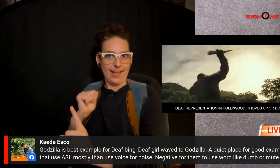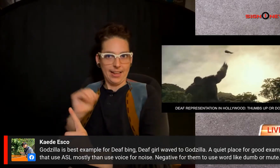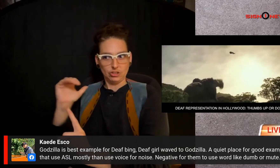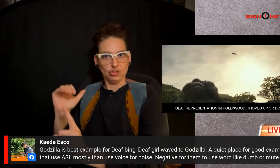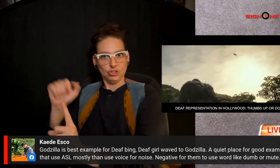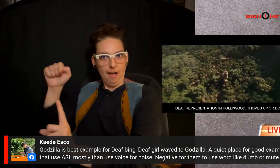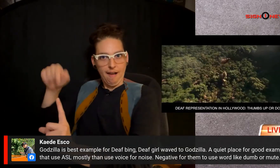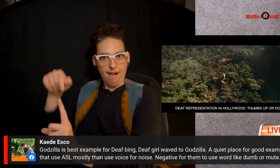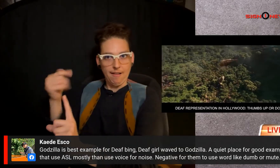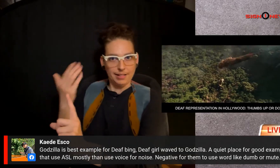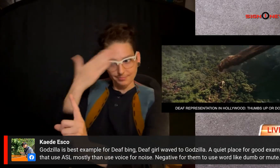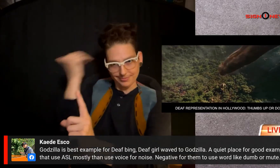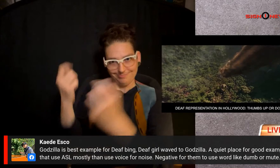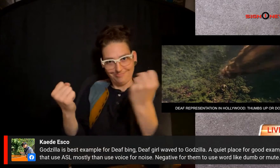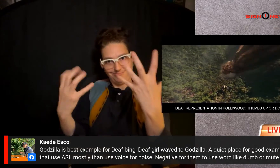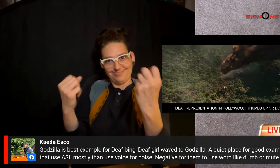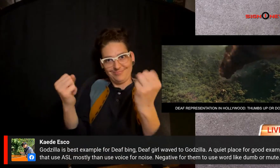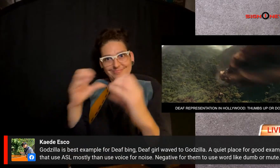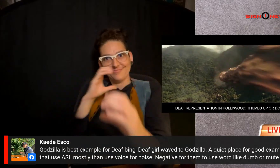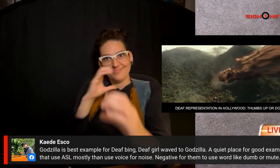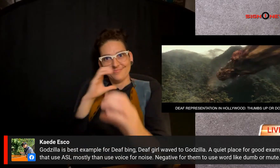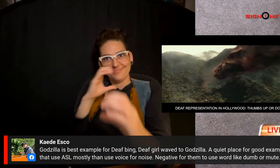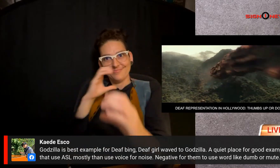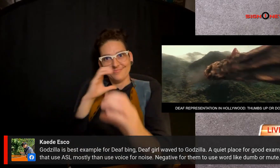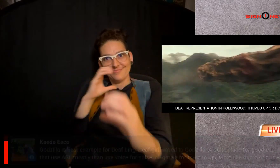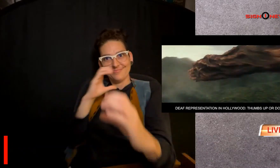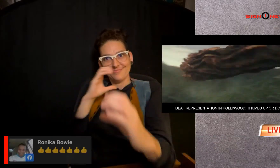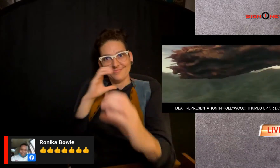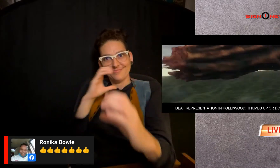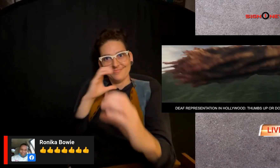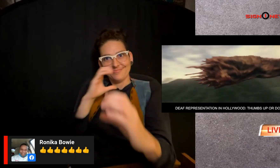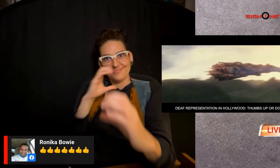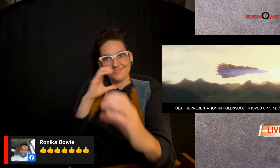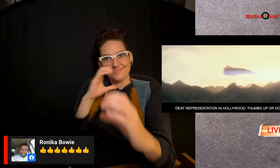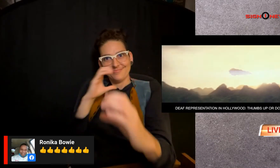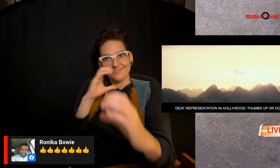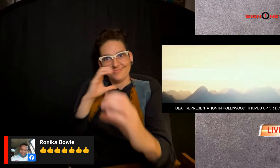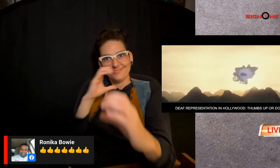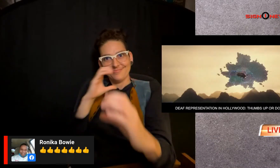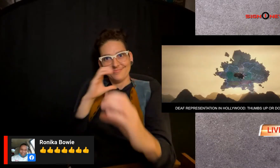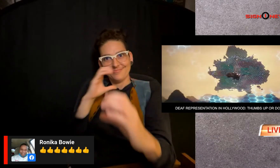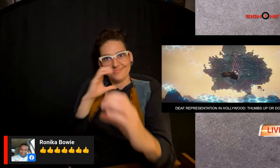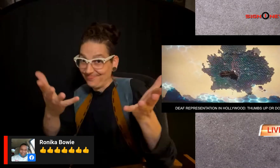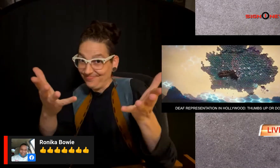so, um, loved the deaf community so and and understood signing.